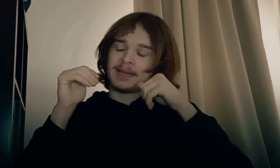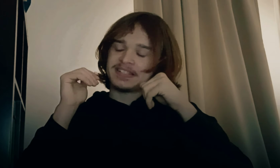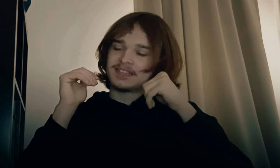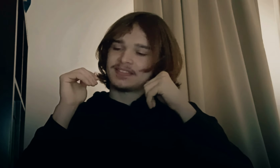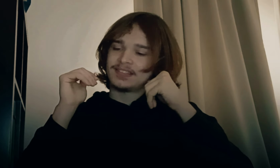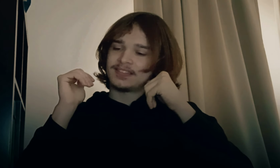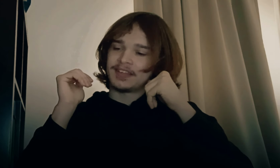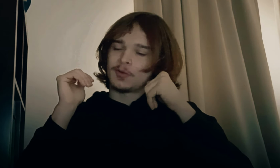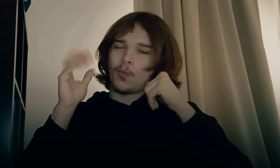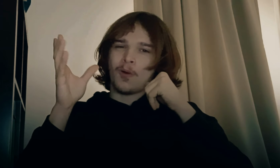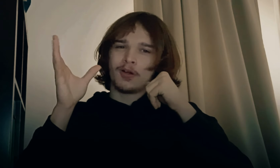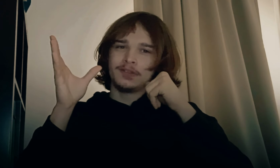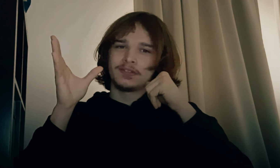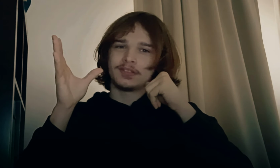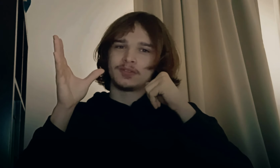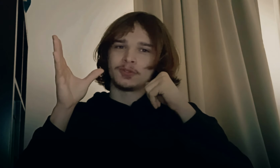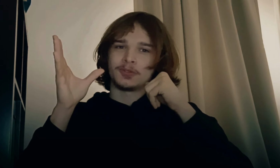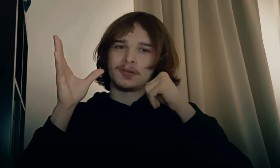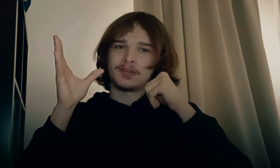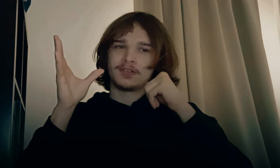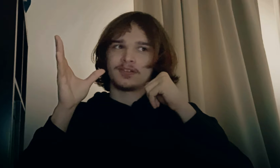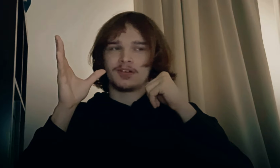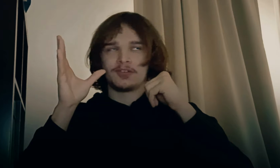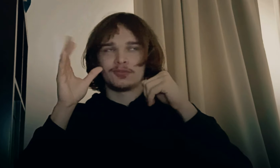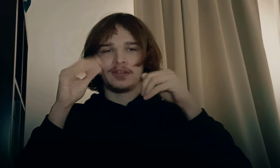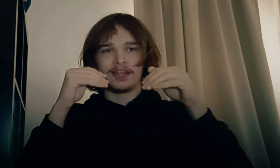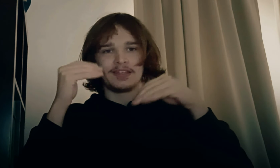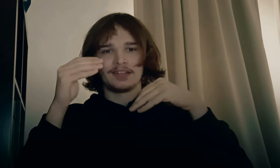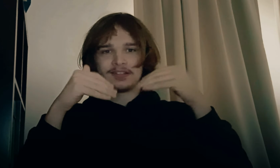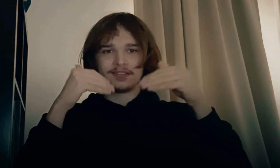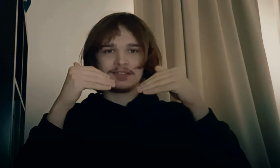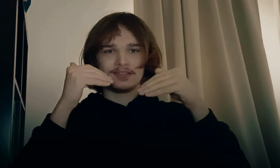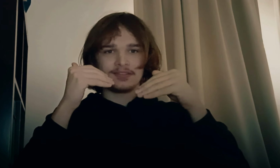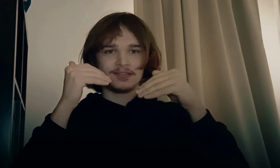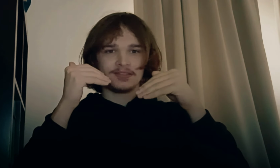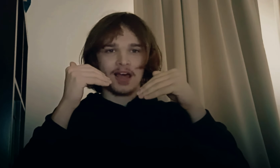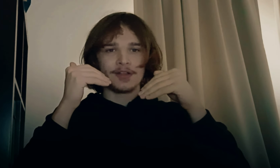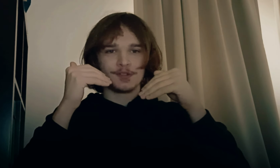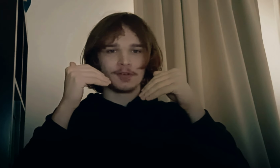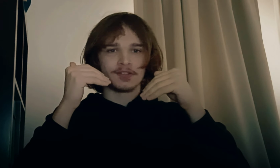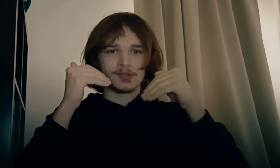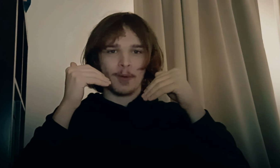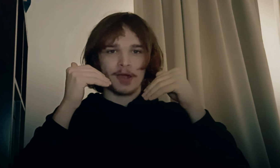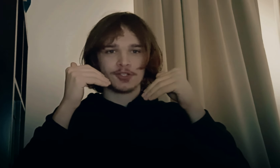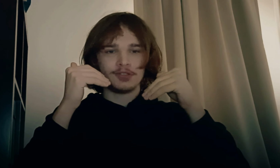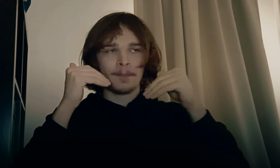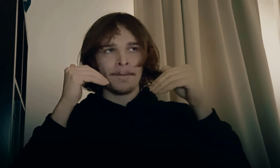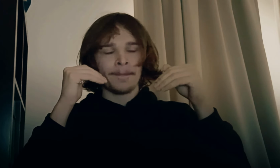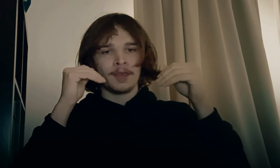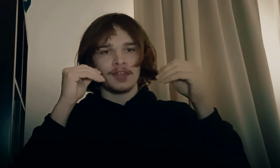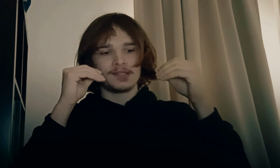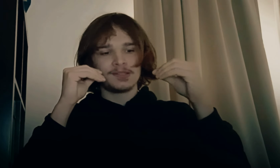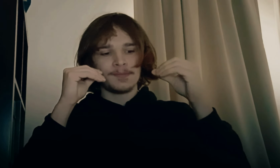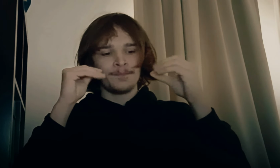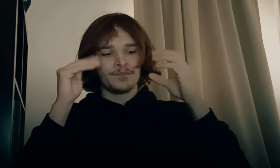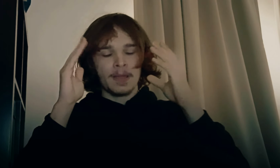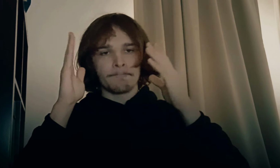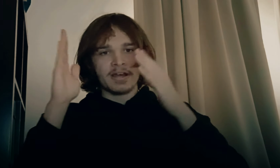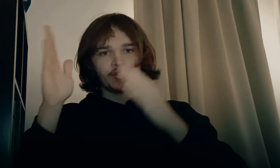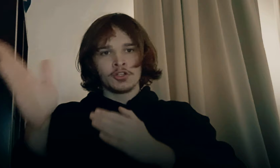best like word to like answer this question is